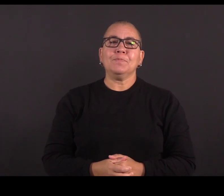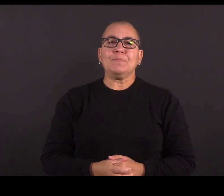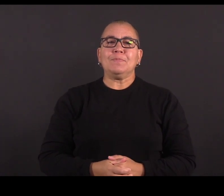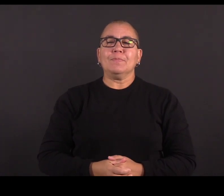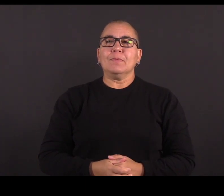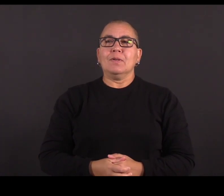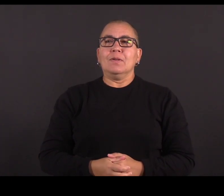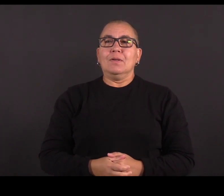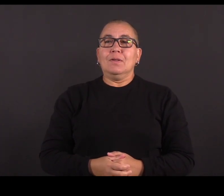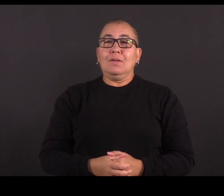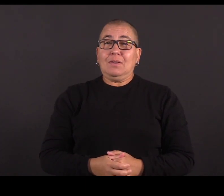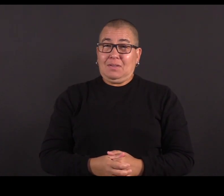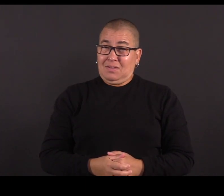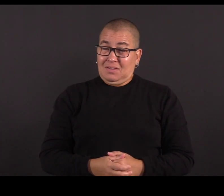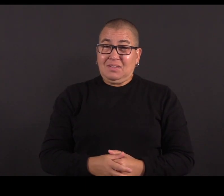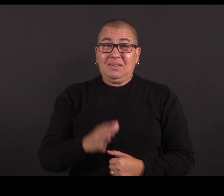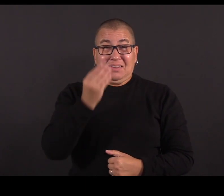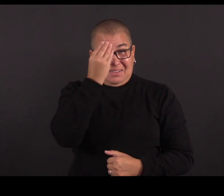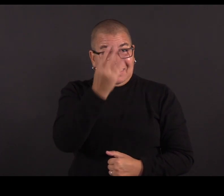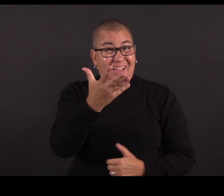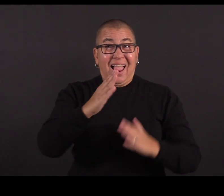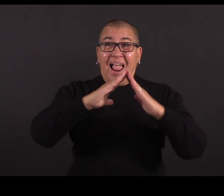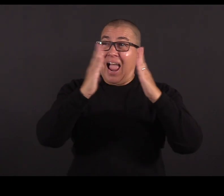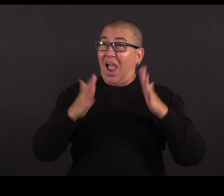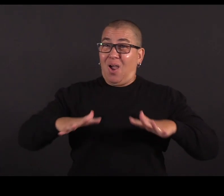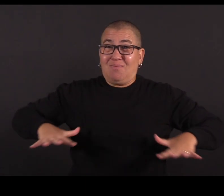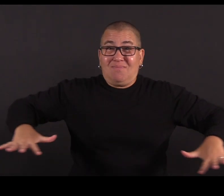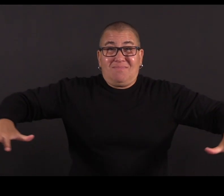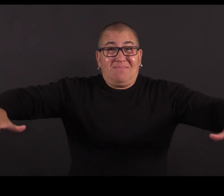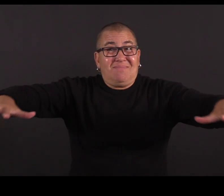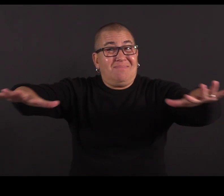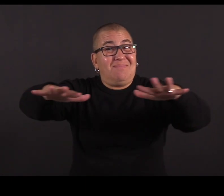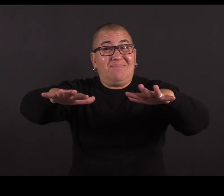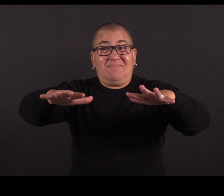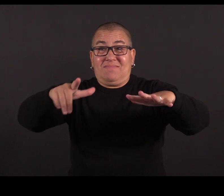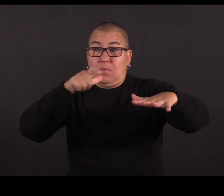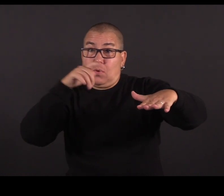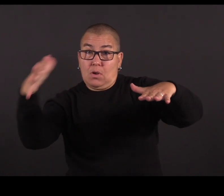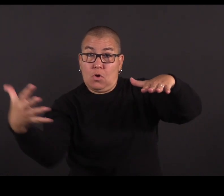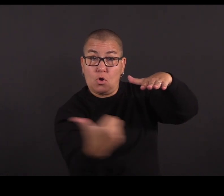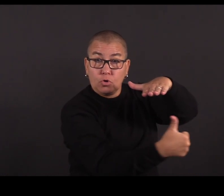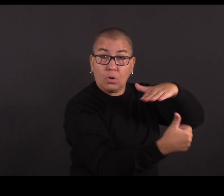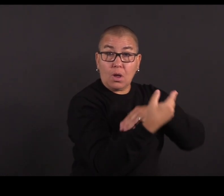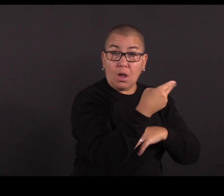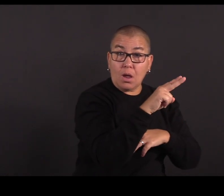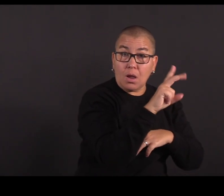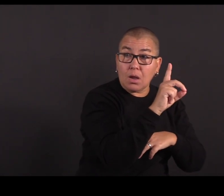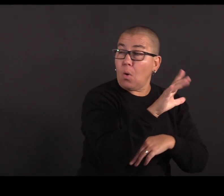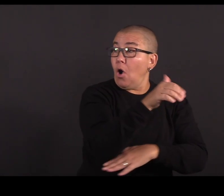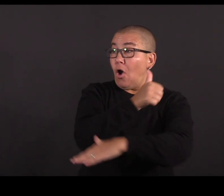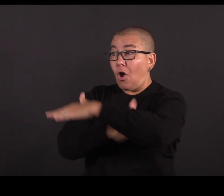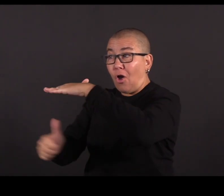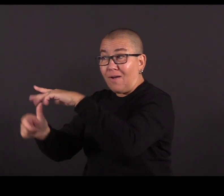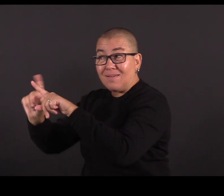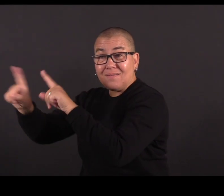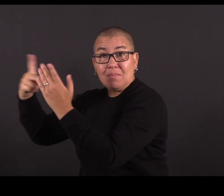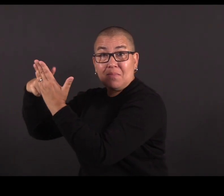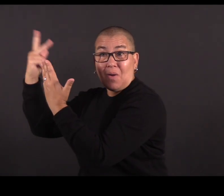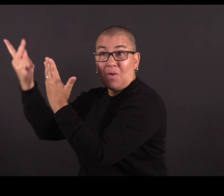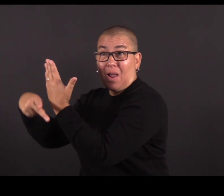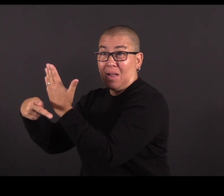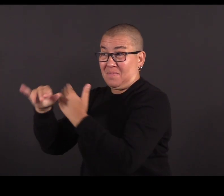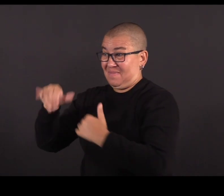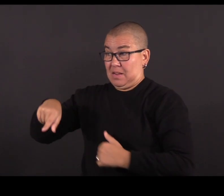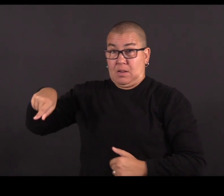All housing providers that receive HUD and other federal program funding must adhere to the protections